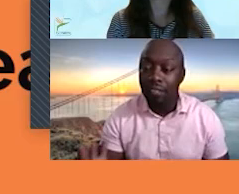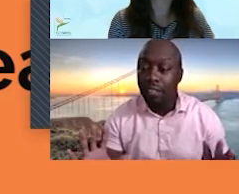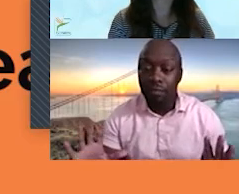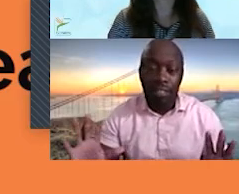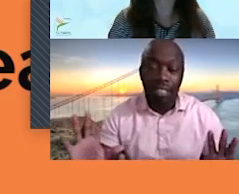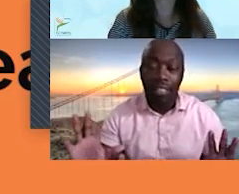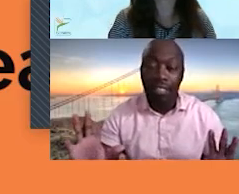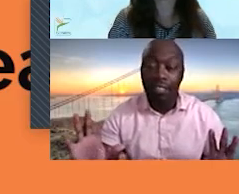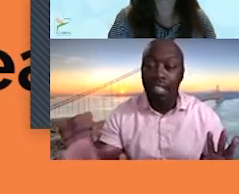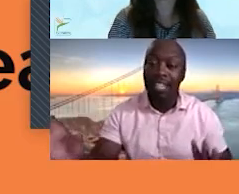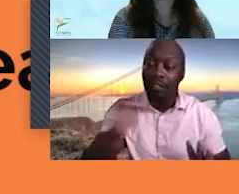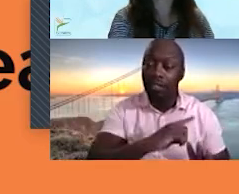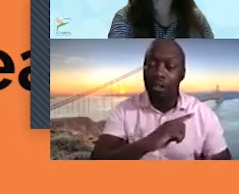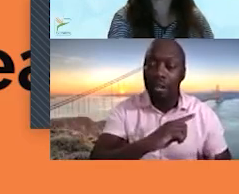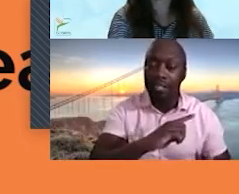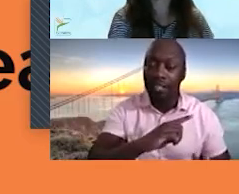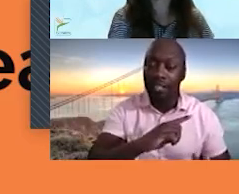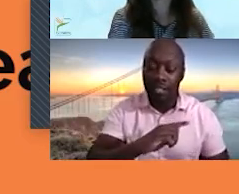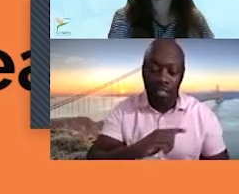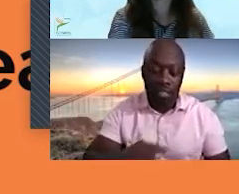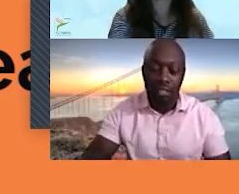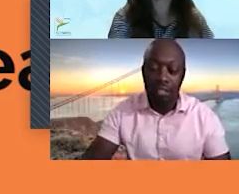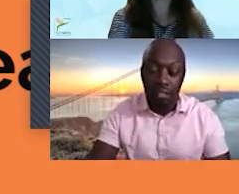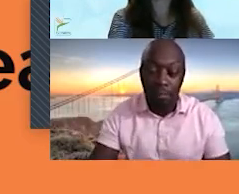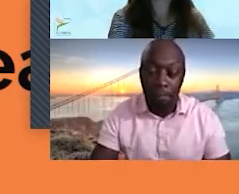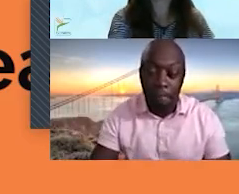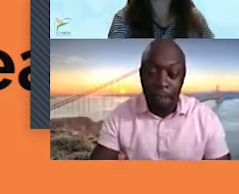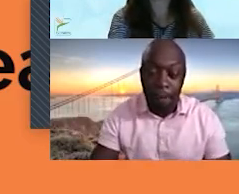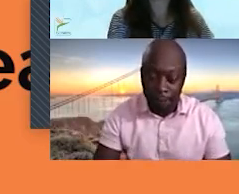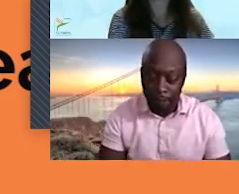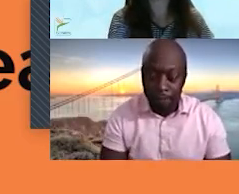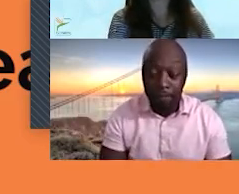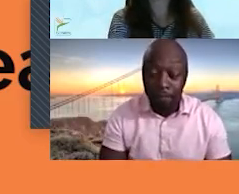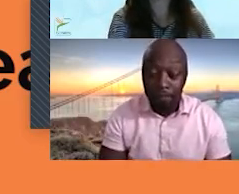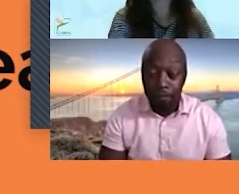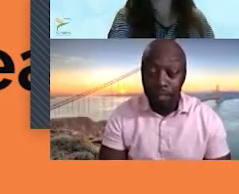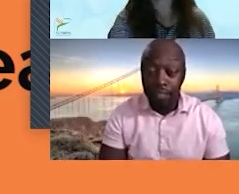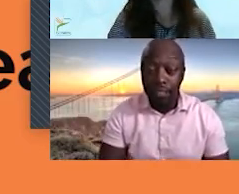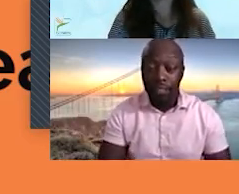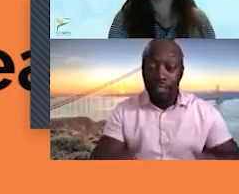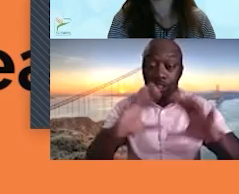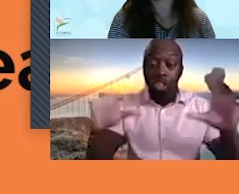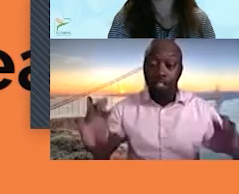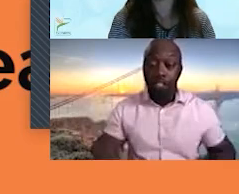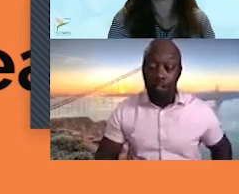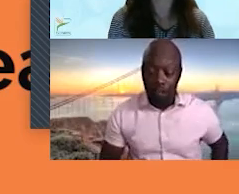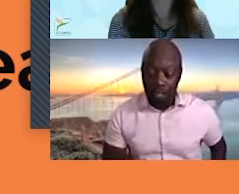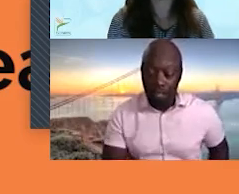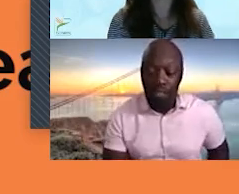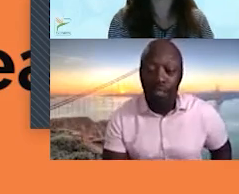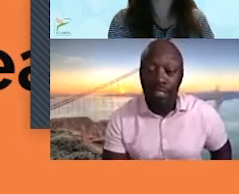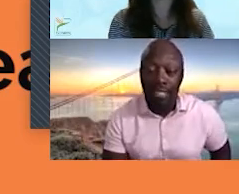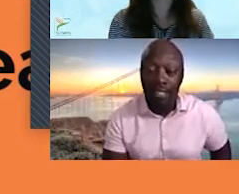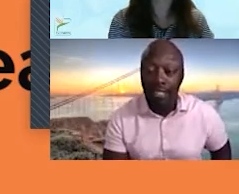I'll leave this up for a second, and I'll also go back to the little, what is it, the chart. So if you wanted